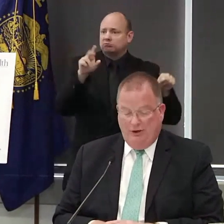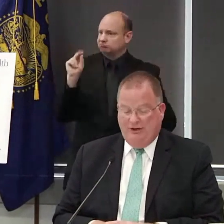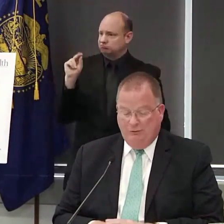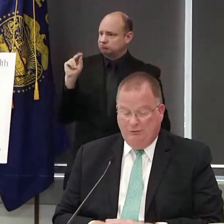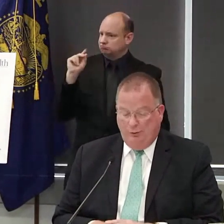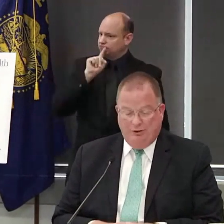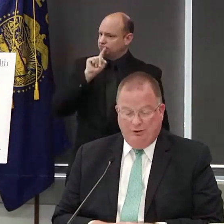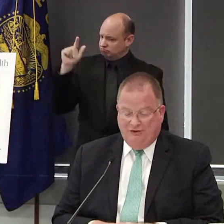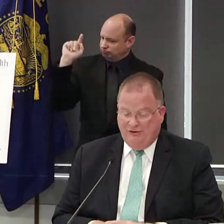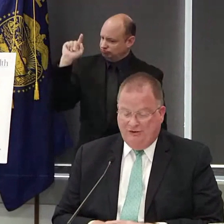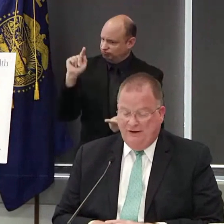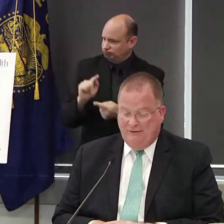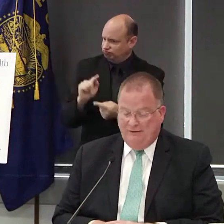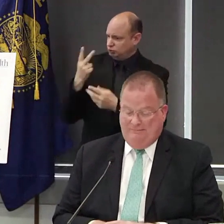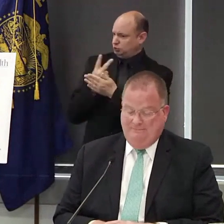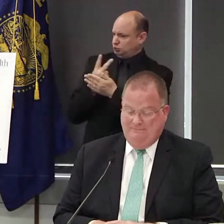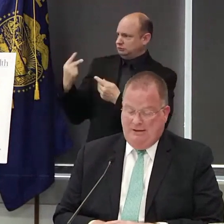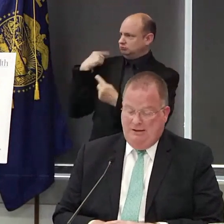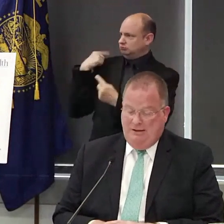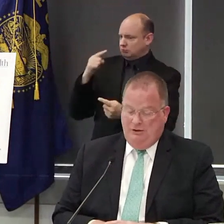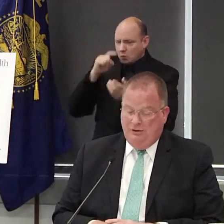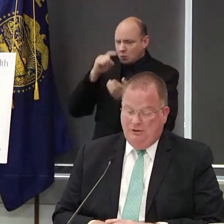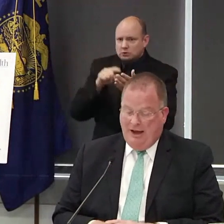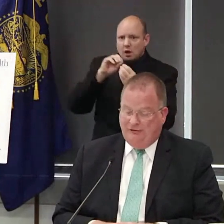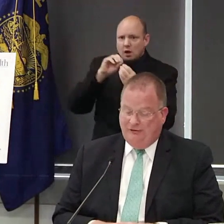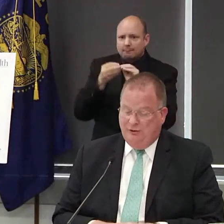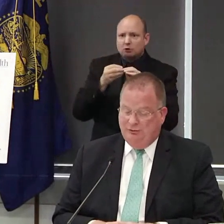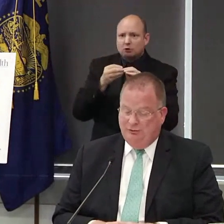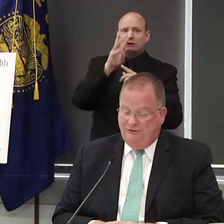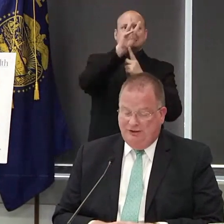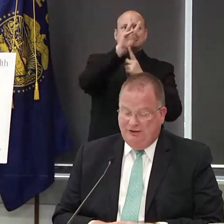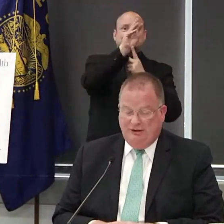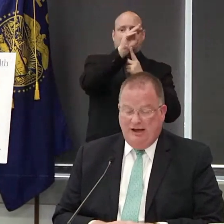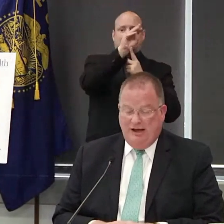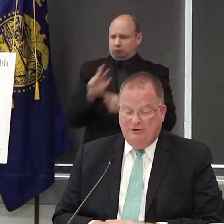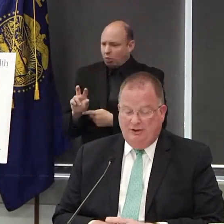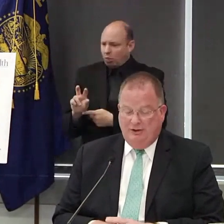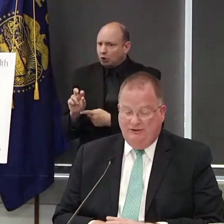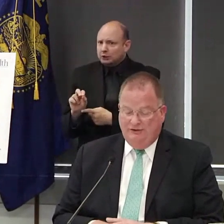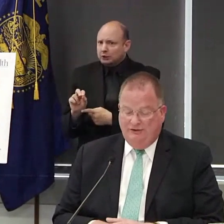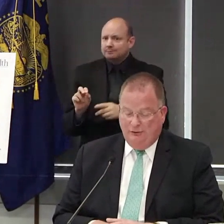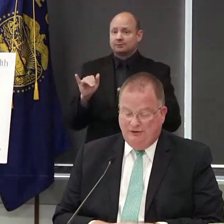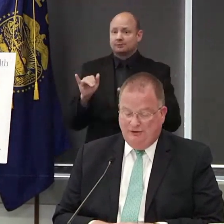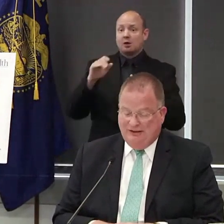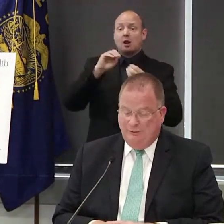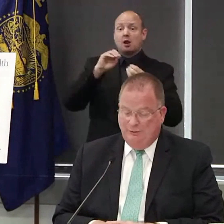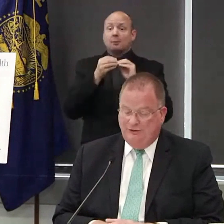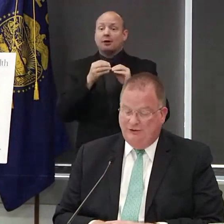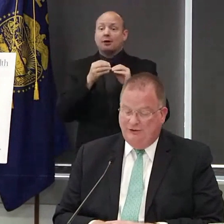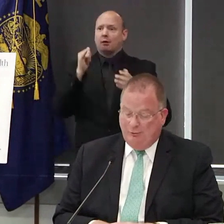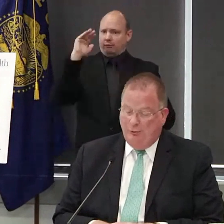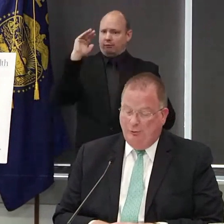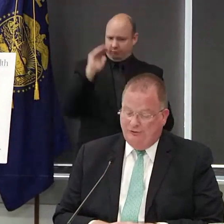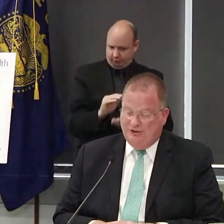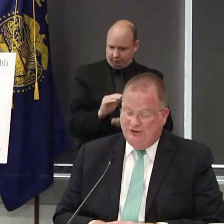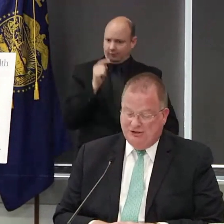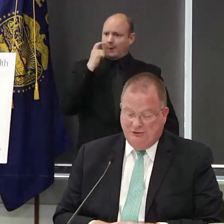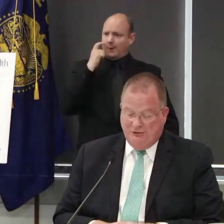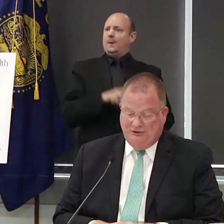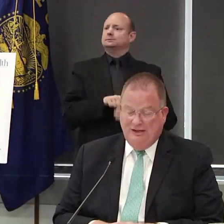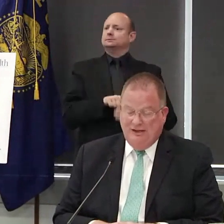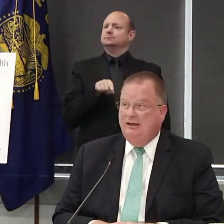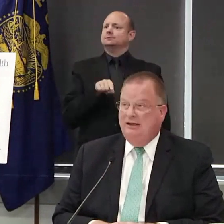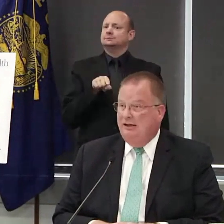Today we're reporting 65. Over the past 2 weeks, we have seen a decline in new cases until recently when we saw a small